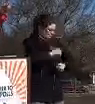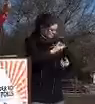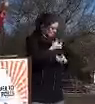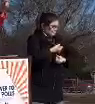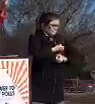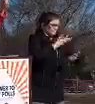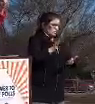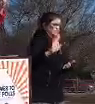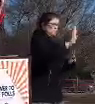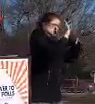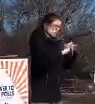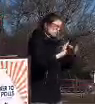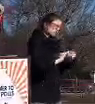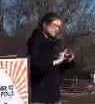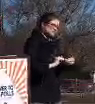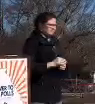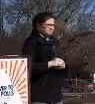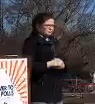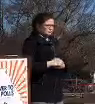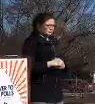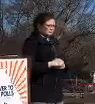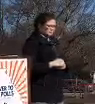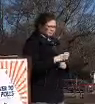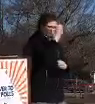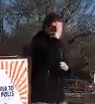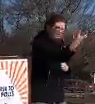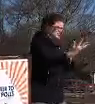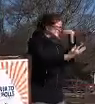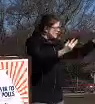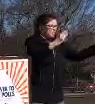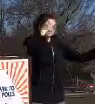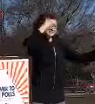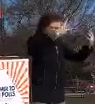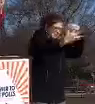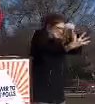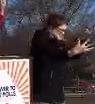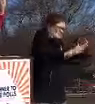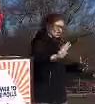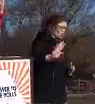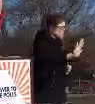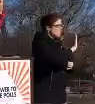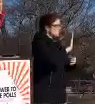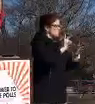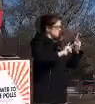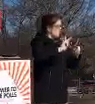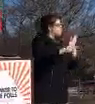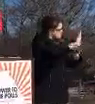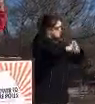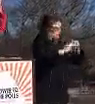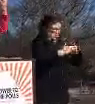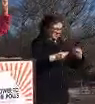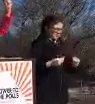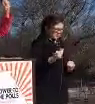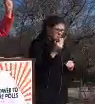your platforms to tell other people's stories. Yes. Because you know,